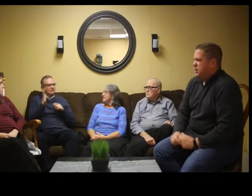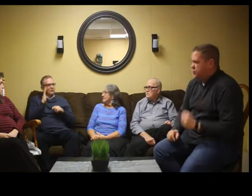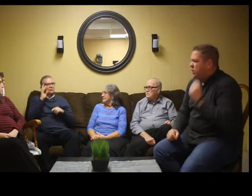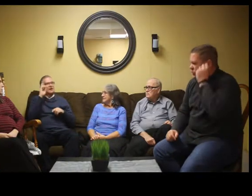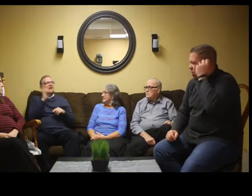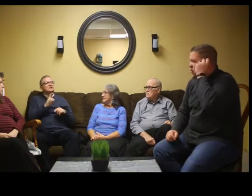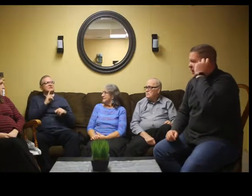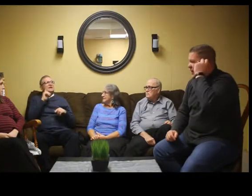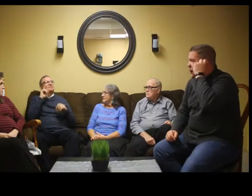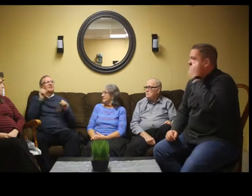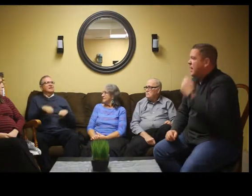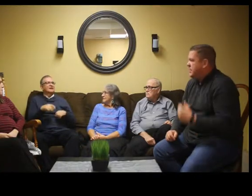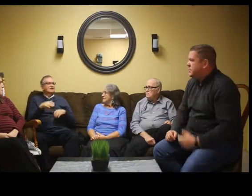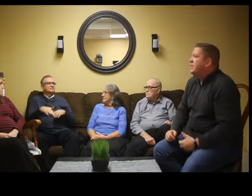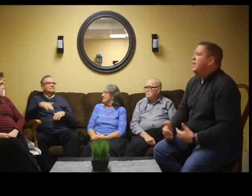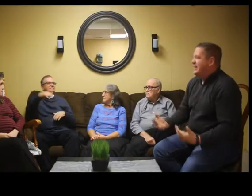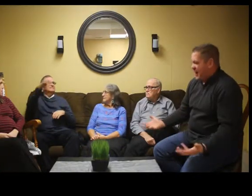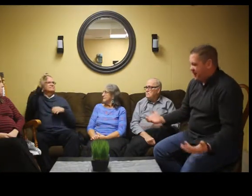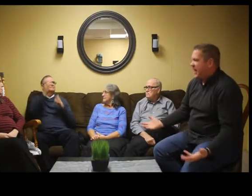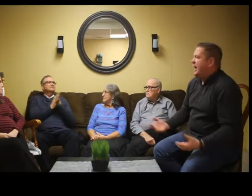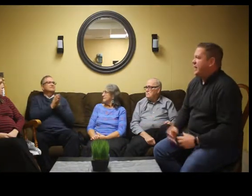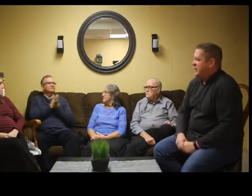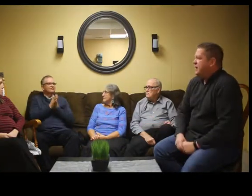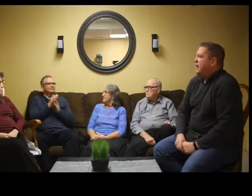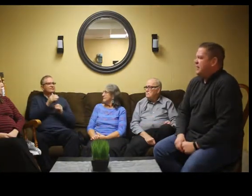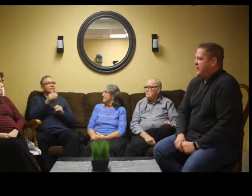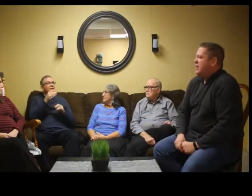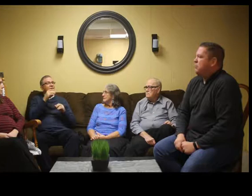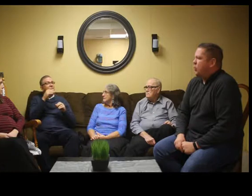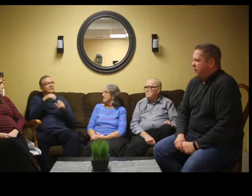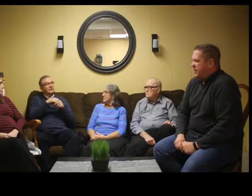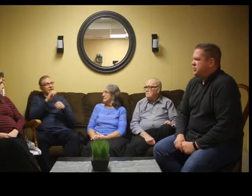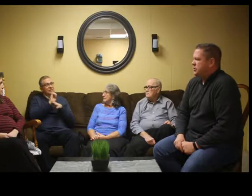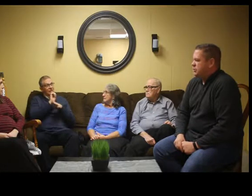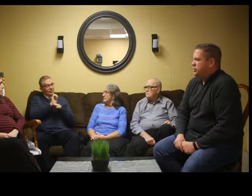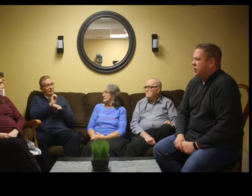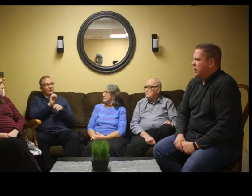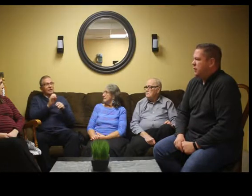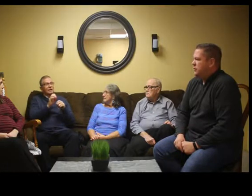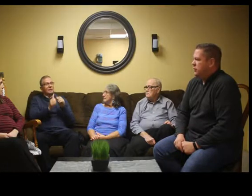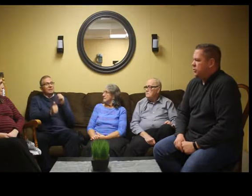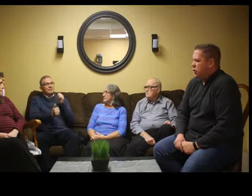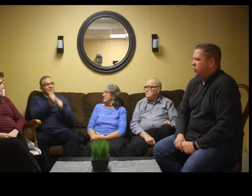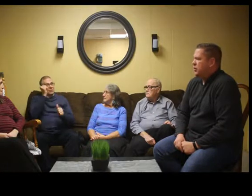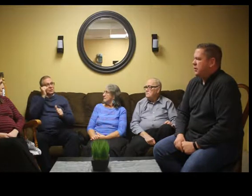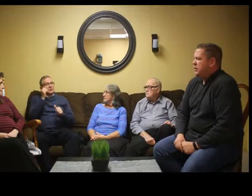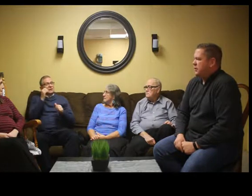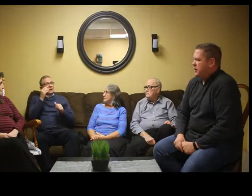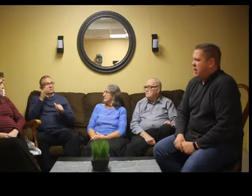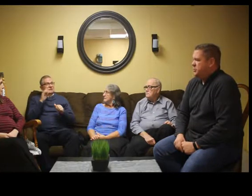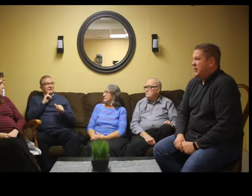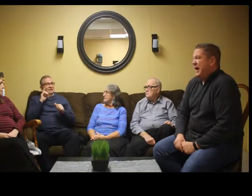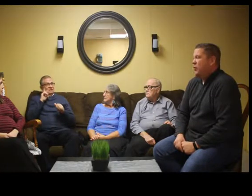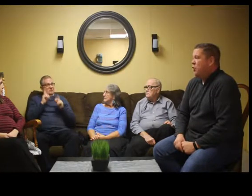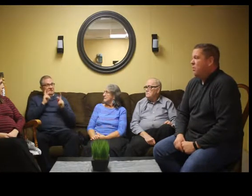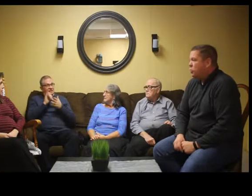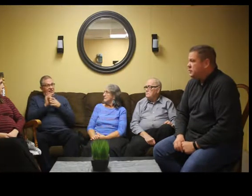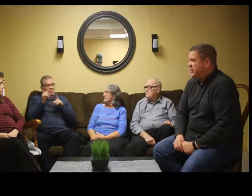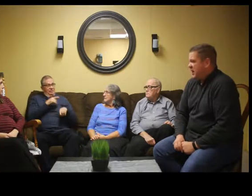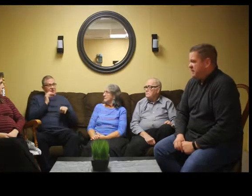where it all starts. And then they realize that deaf can. And then they get a motivation to learn the gospel. In Ecuador, most of the deaf people